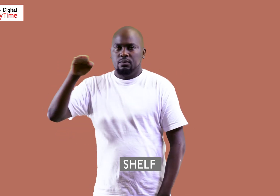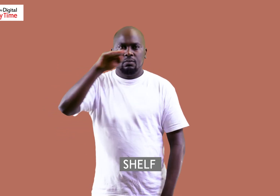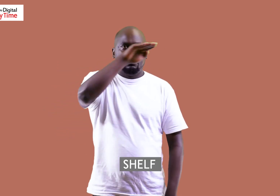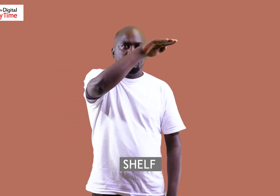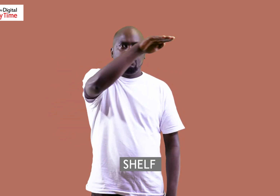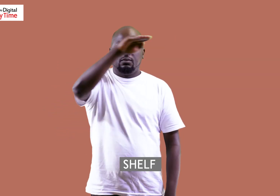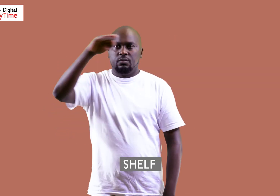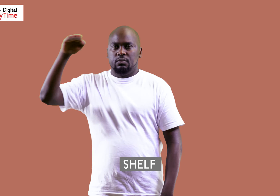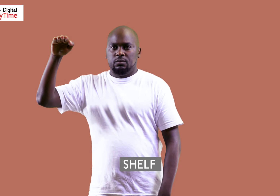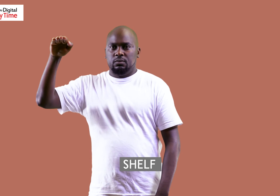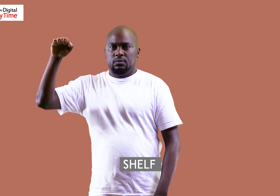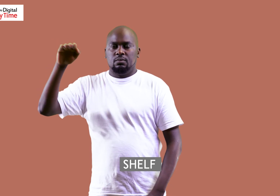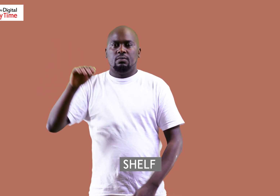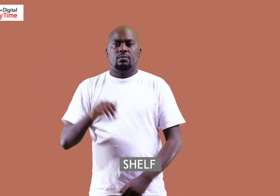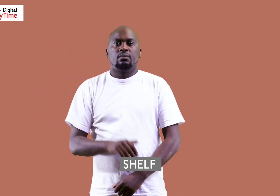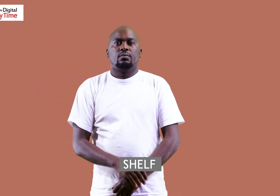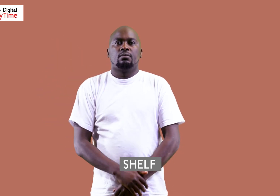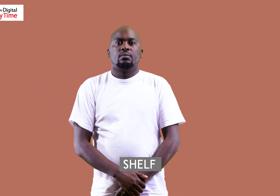Shelf.